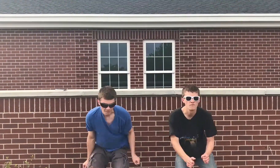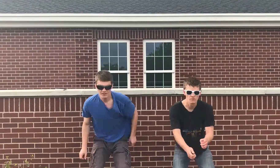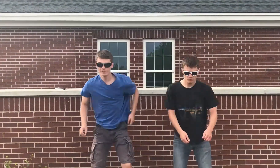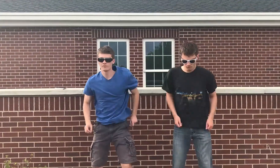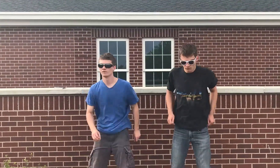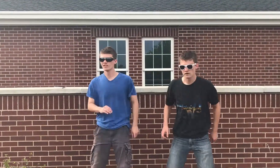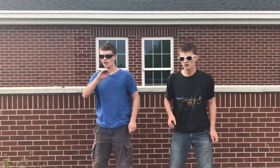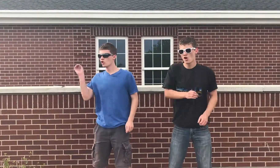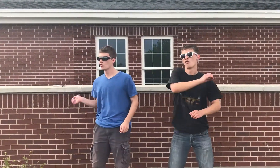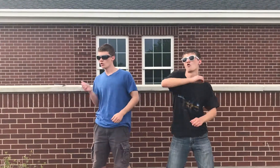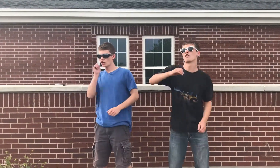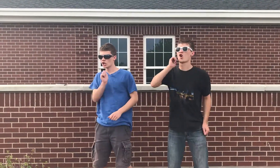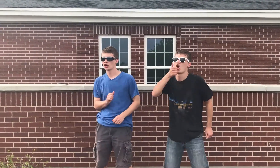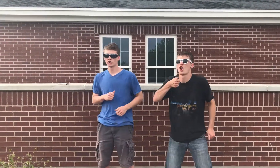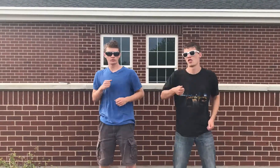I said, ooh, girl